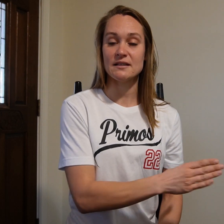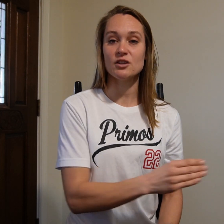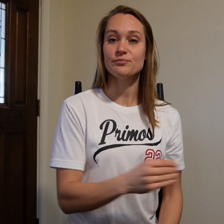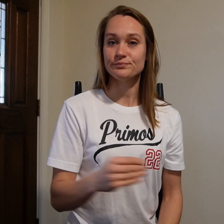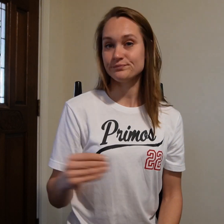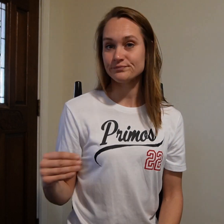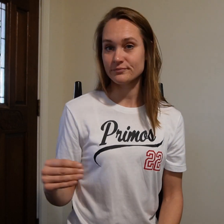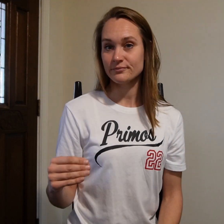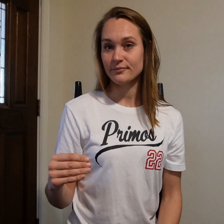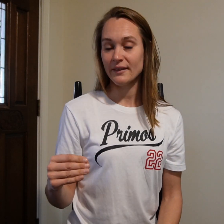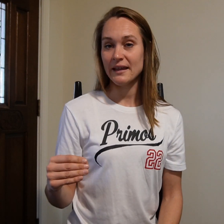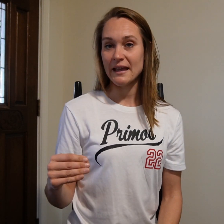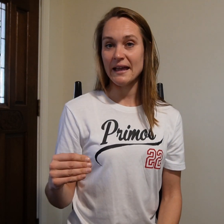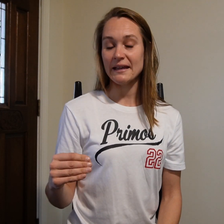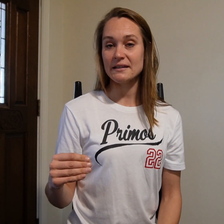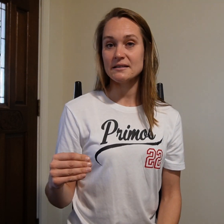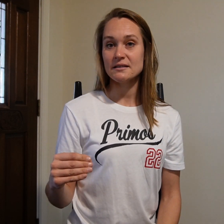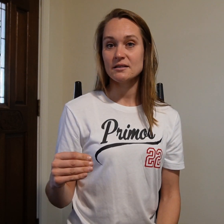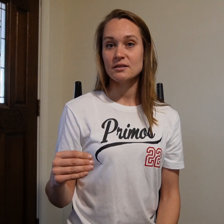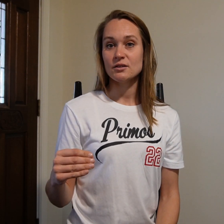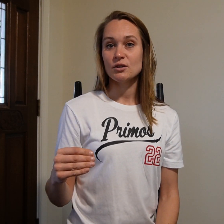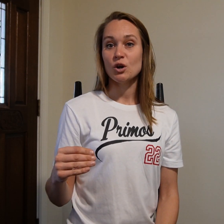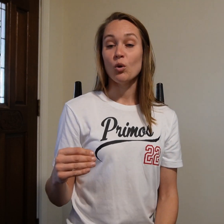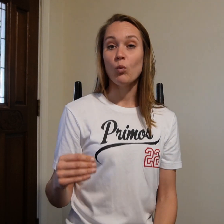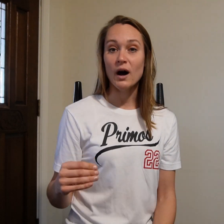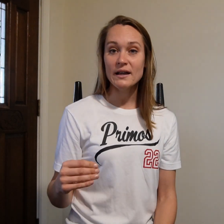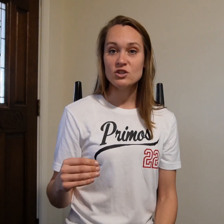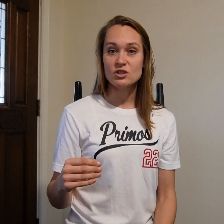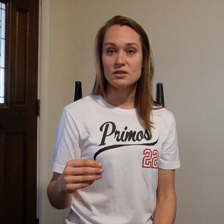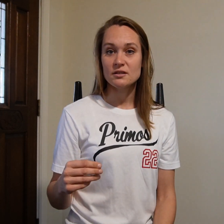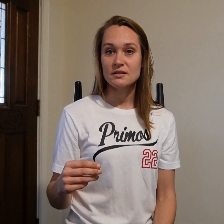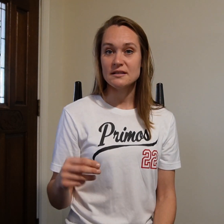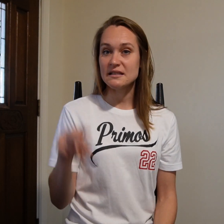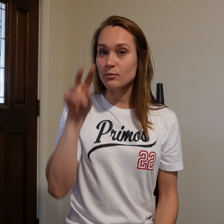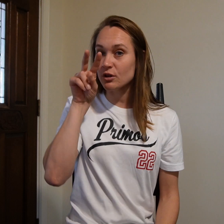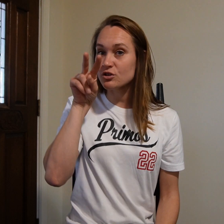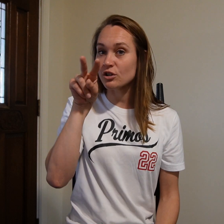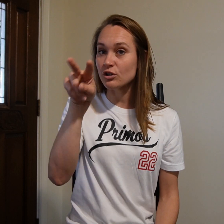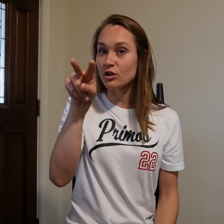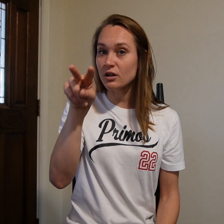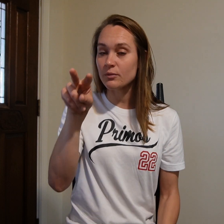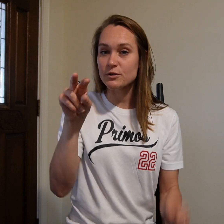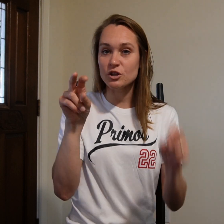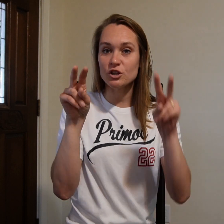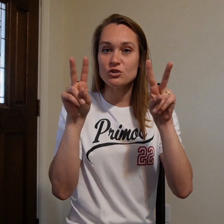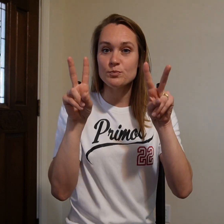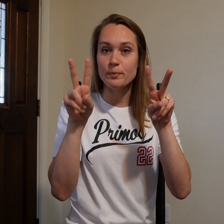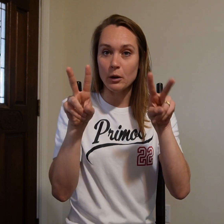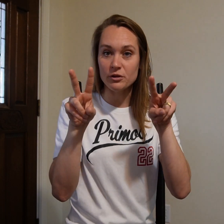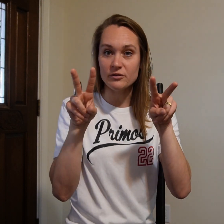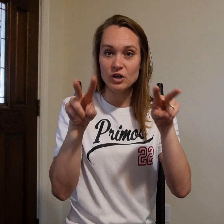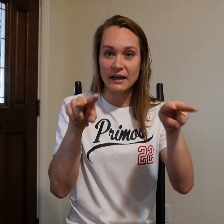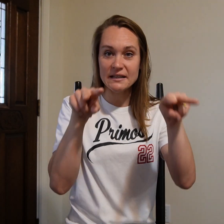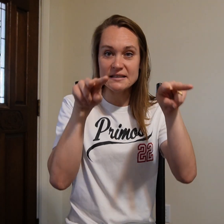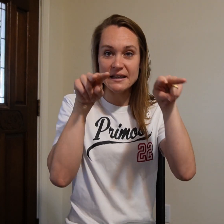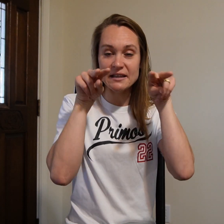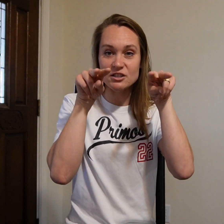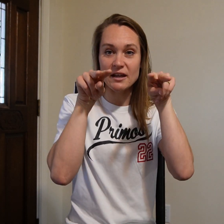you. And watch, similar to look, but you're going to use both of your hands and